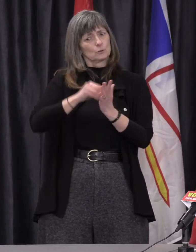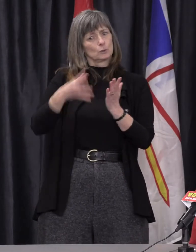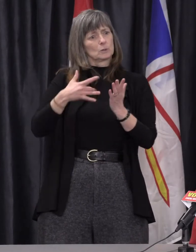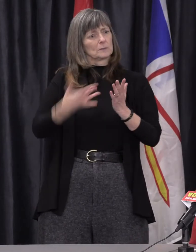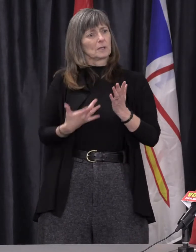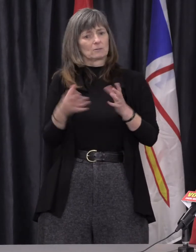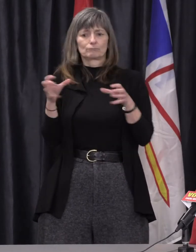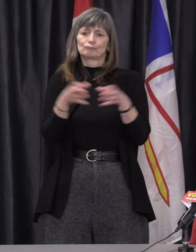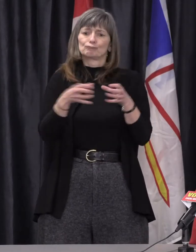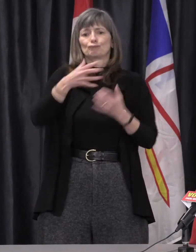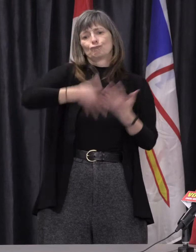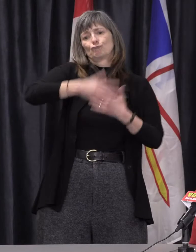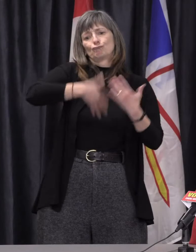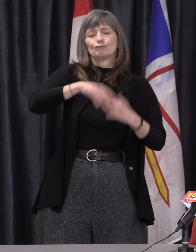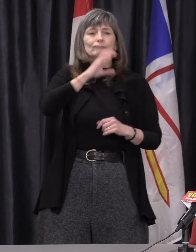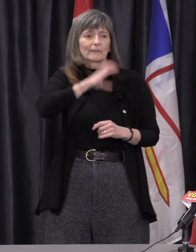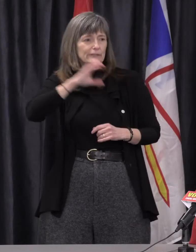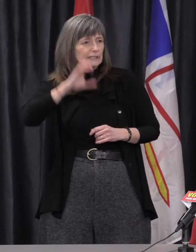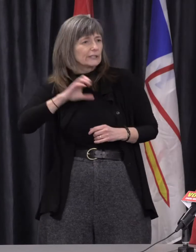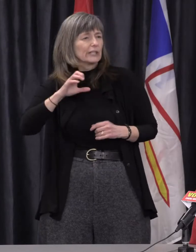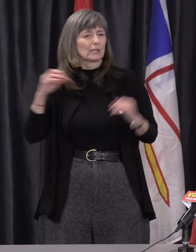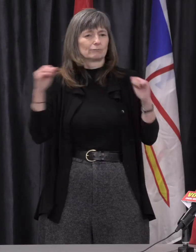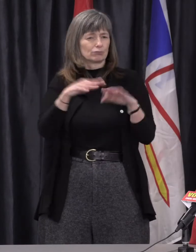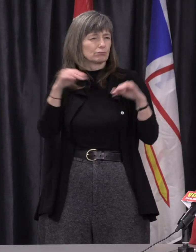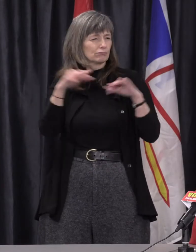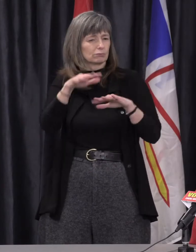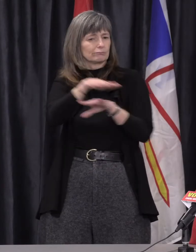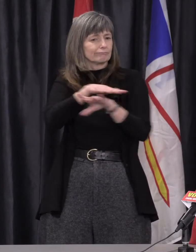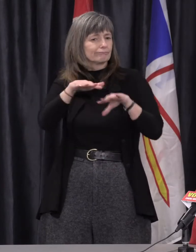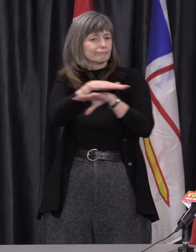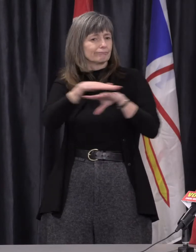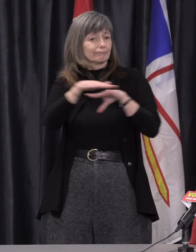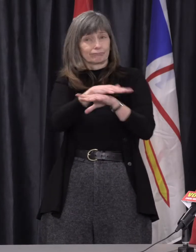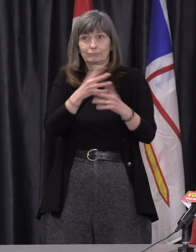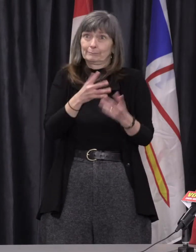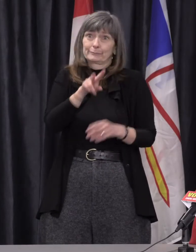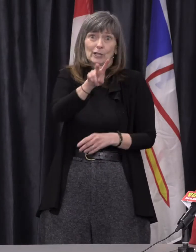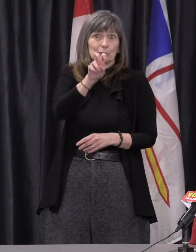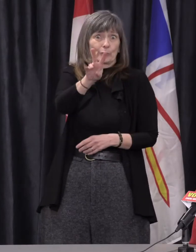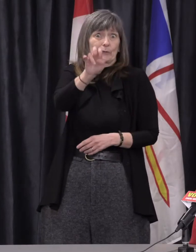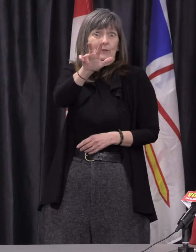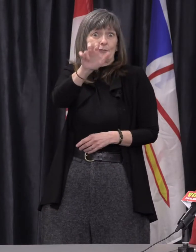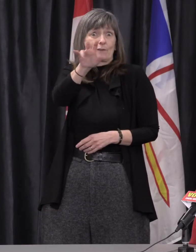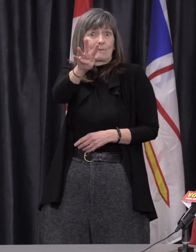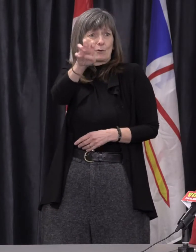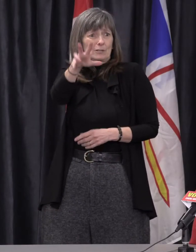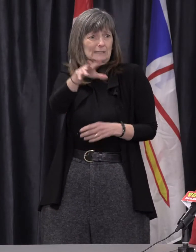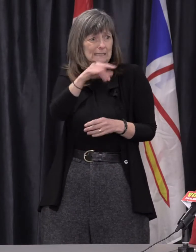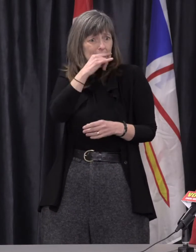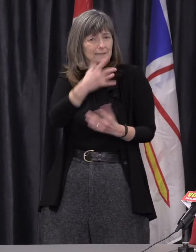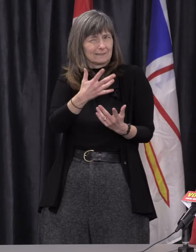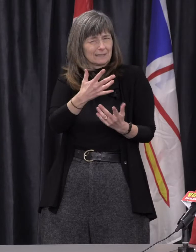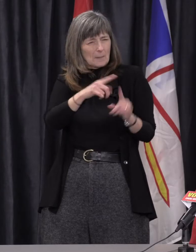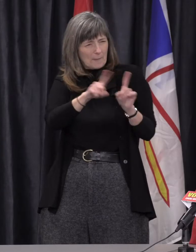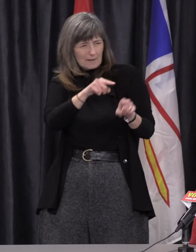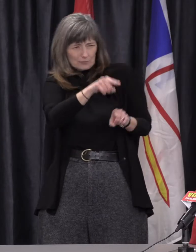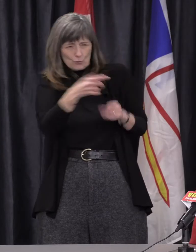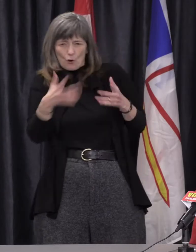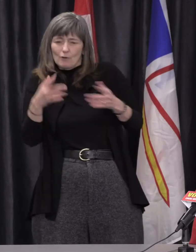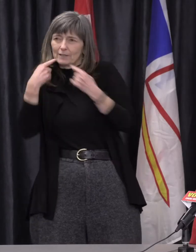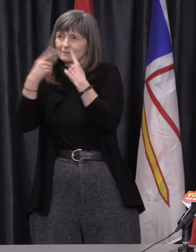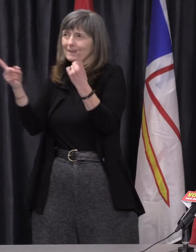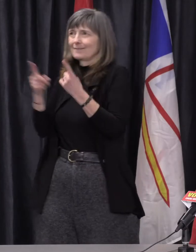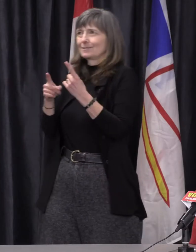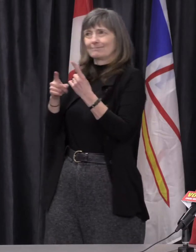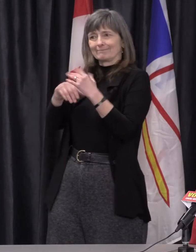gathering together. For example, cafeterias, places like this. You may get hundreds of students, which would seem to kind of go against the advice to not have groups